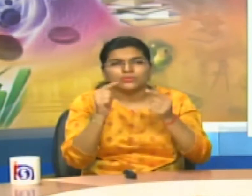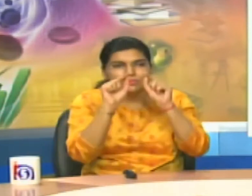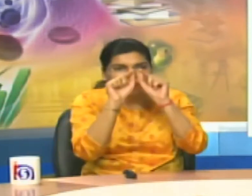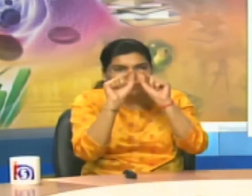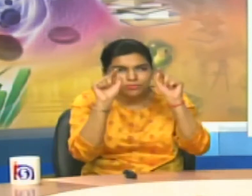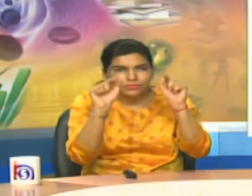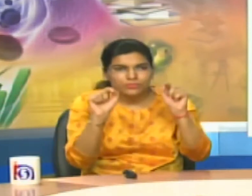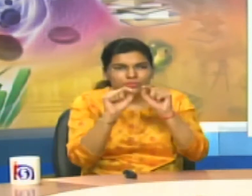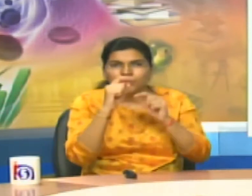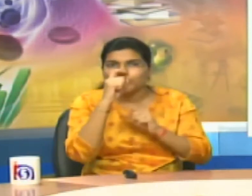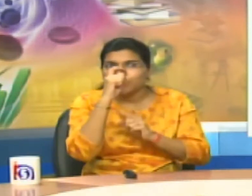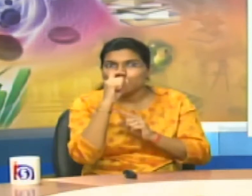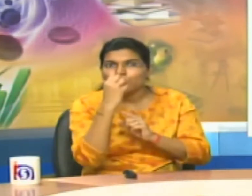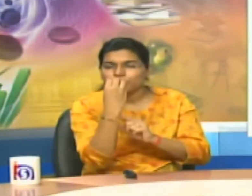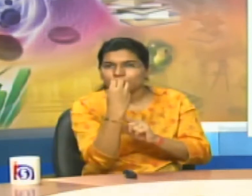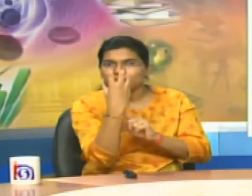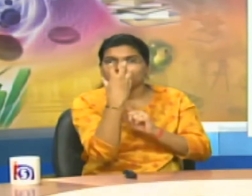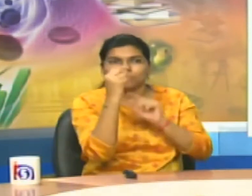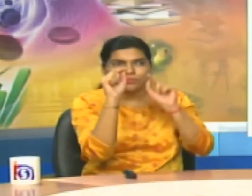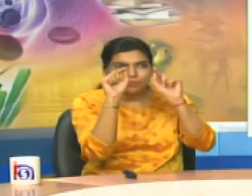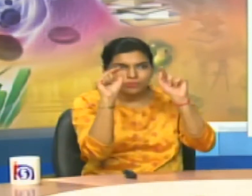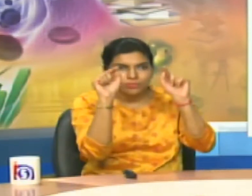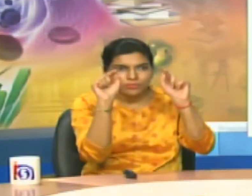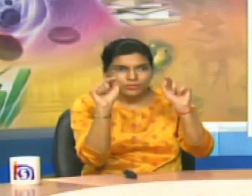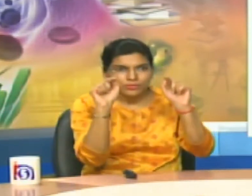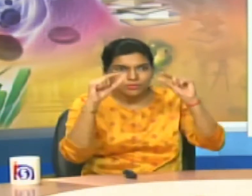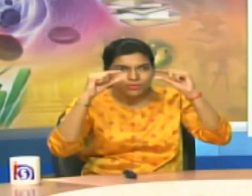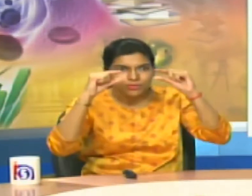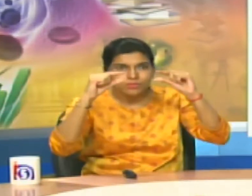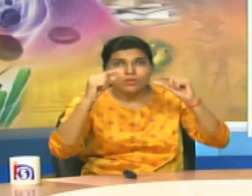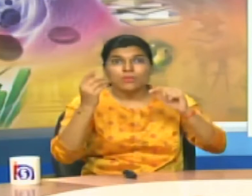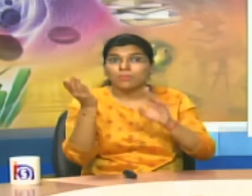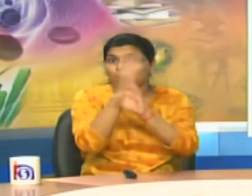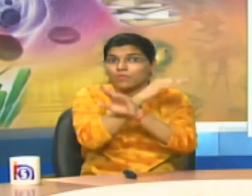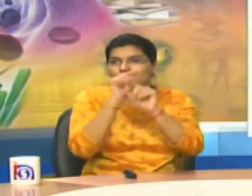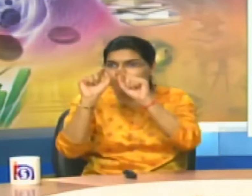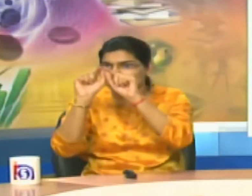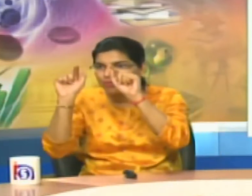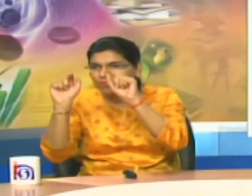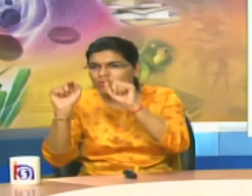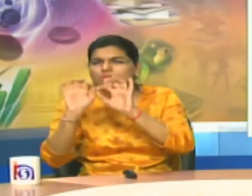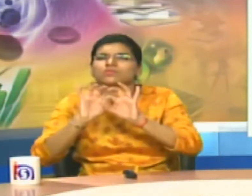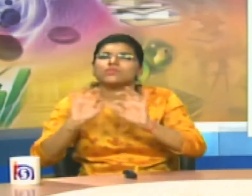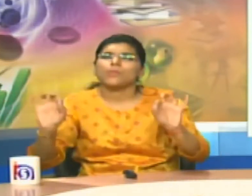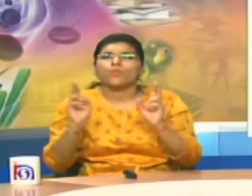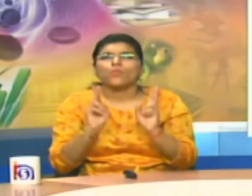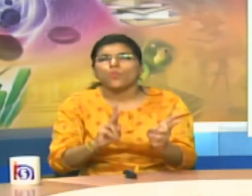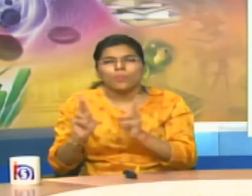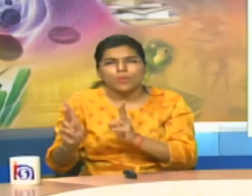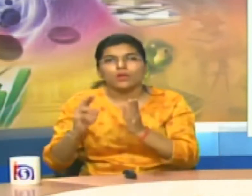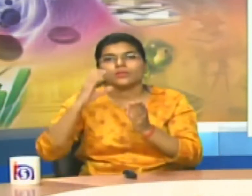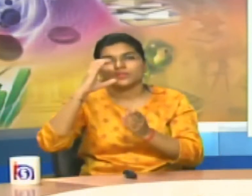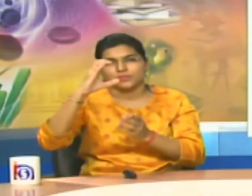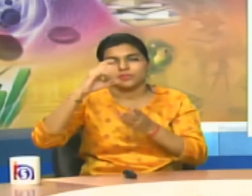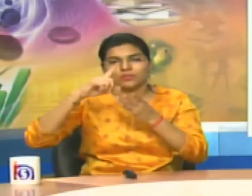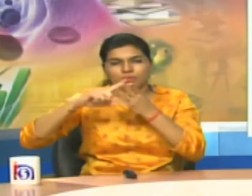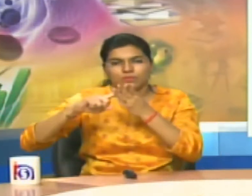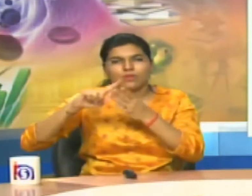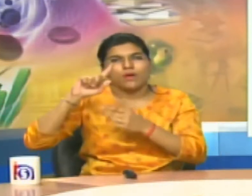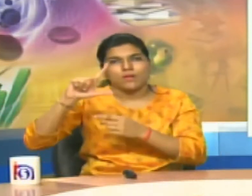There is ranges also in these cells. We can select the cells from one particular cell